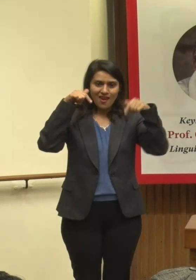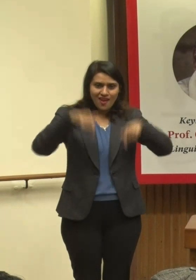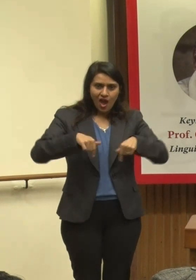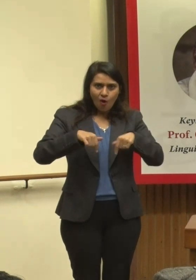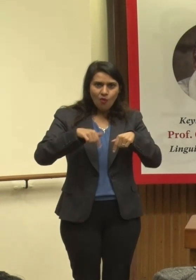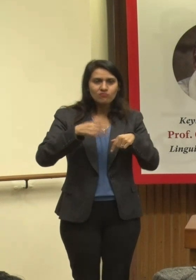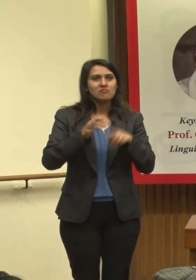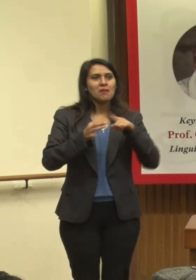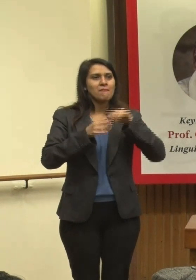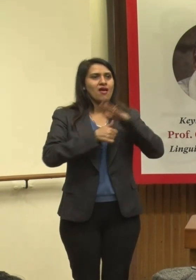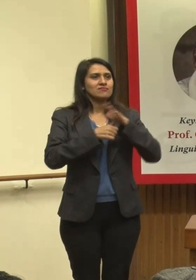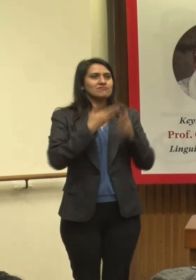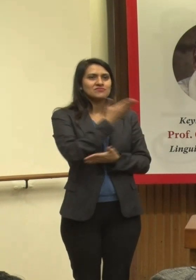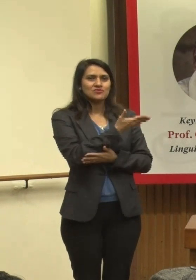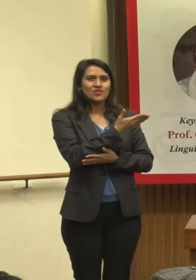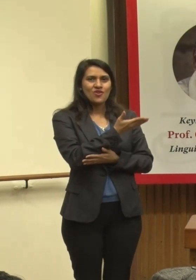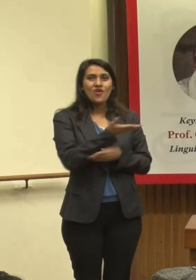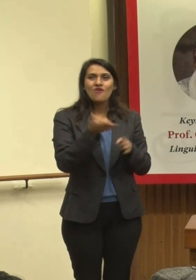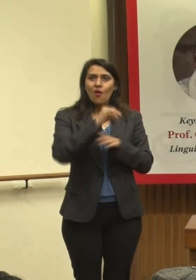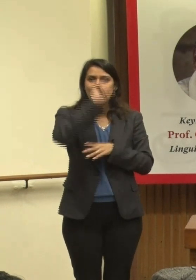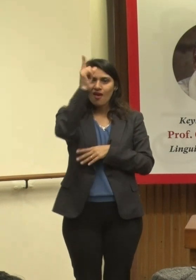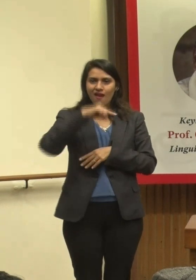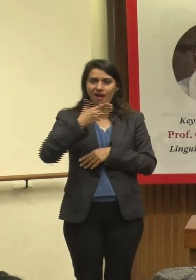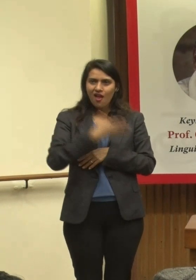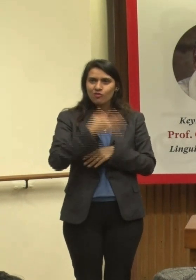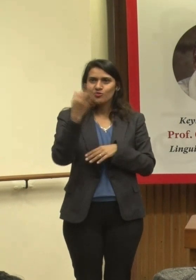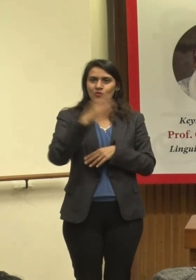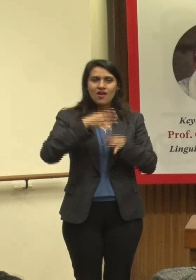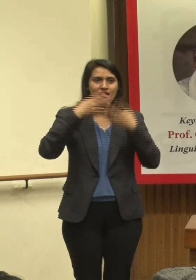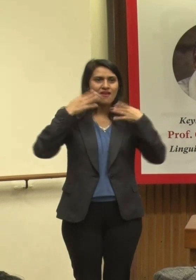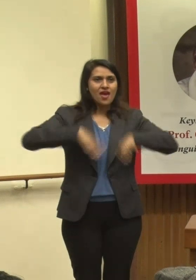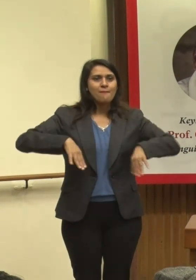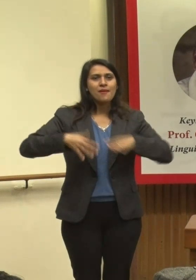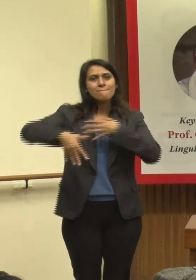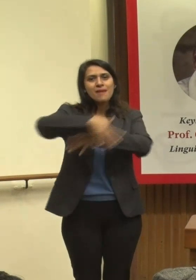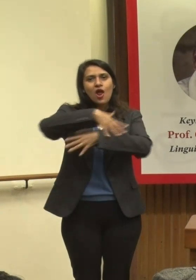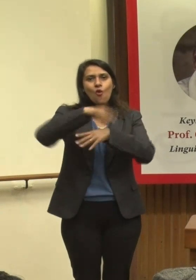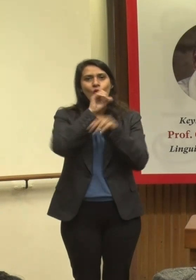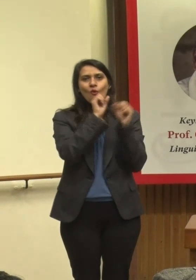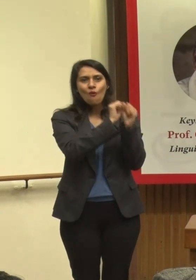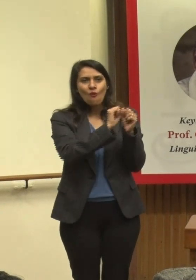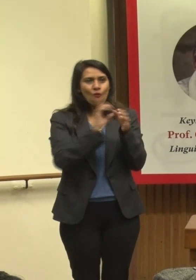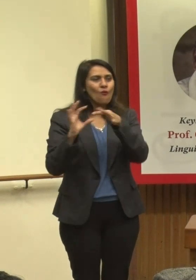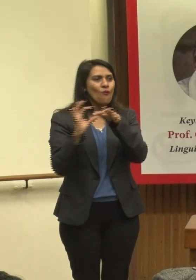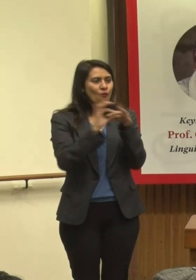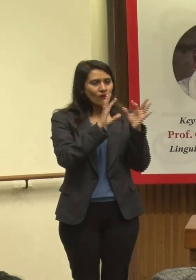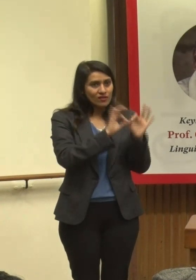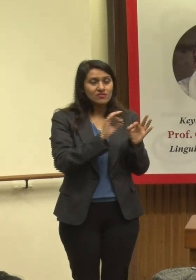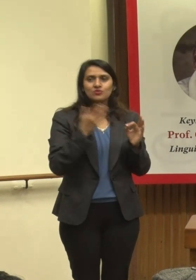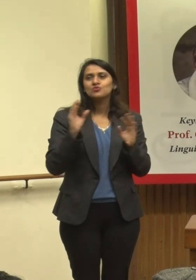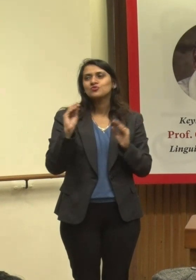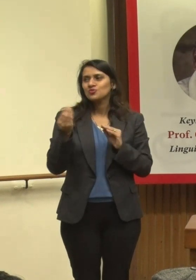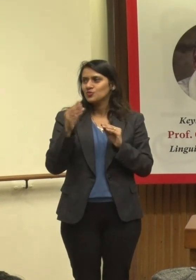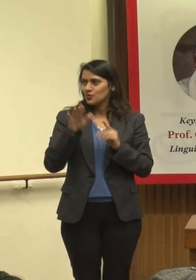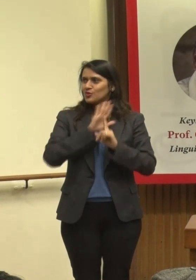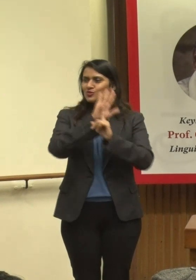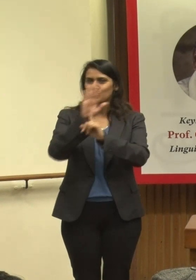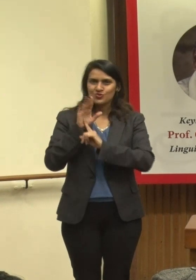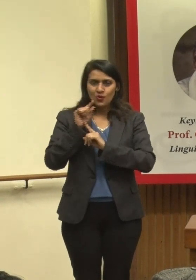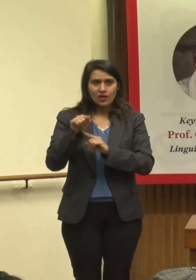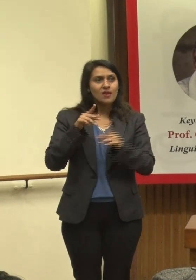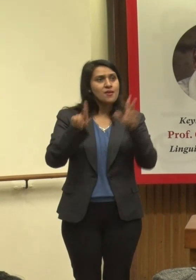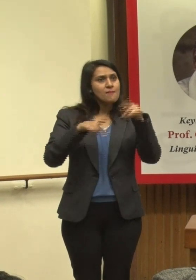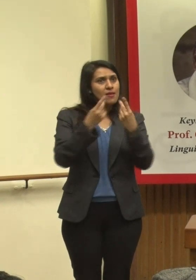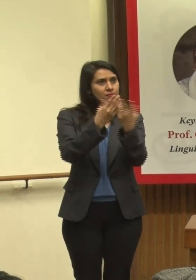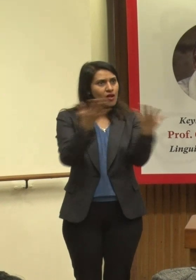I think it is ironic that we have this kind of provision that continues to remain on our statute books. So given that this is a